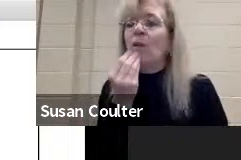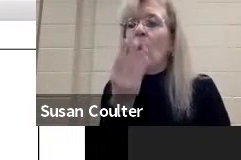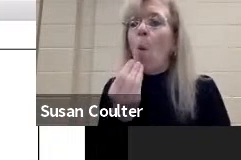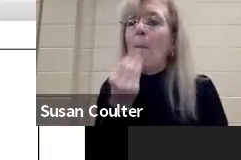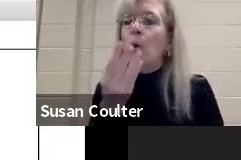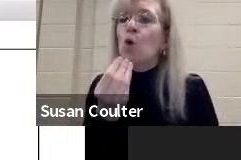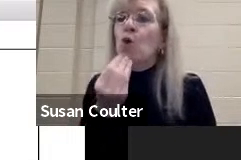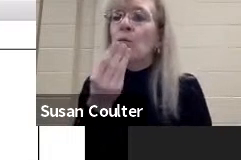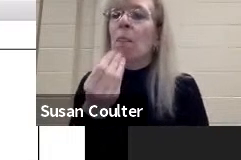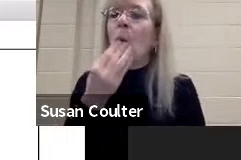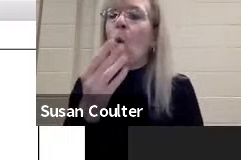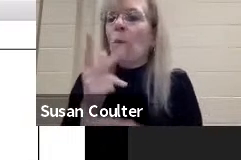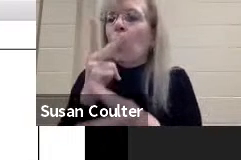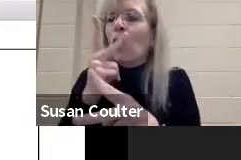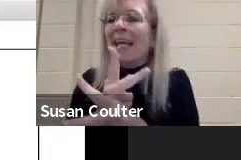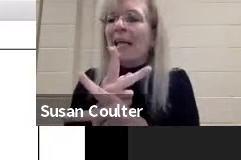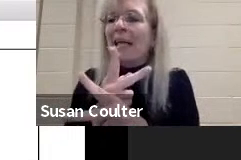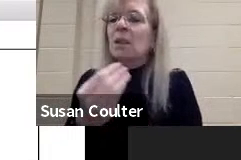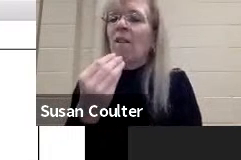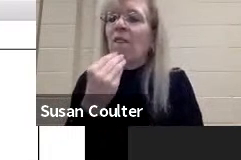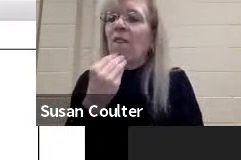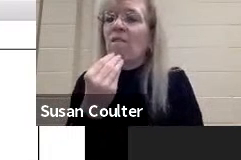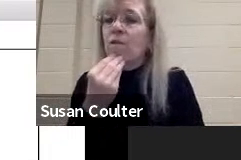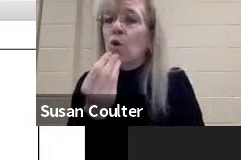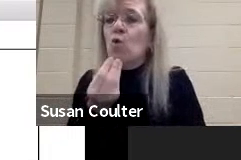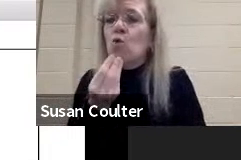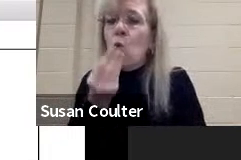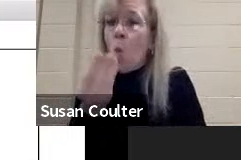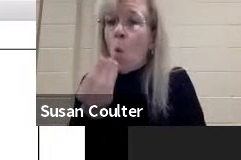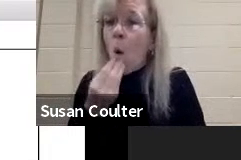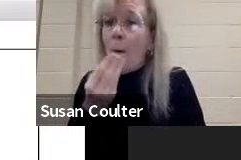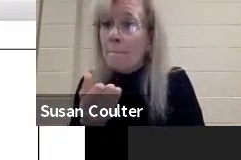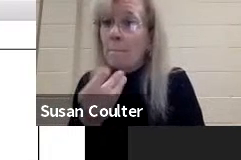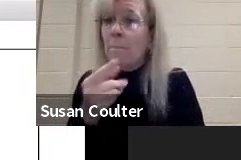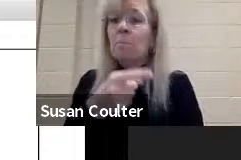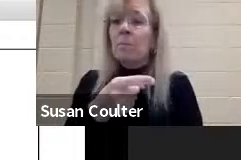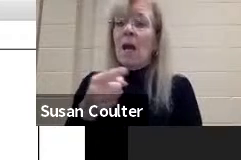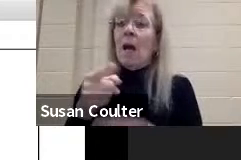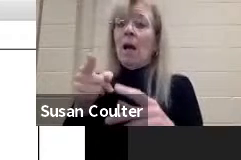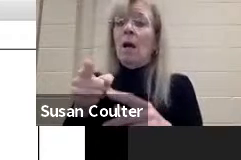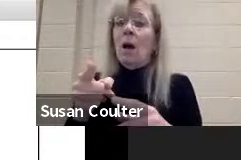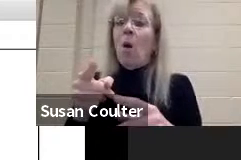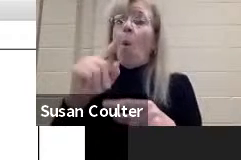And then the warmer keeps the food warm.